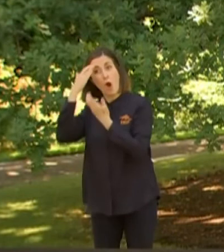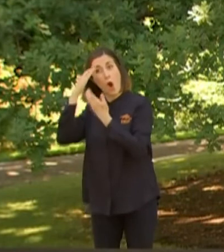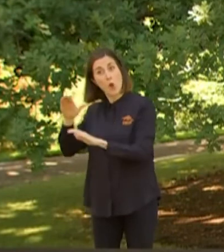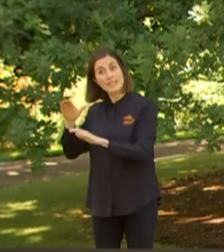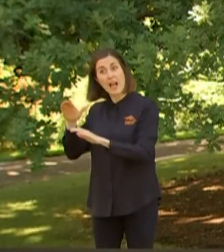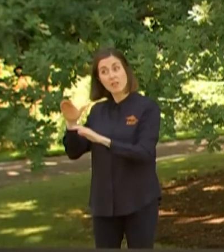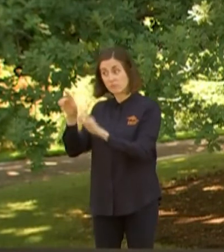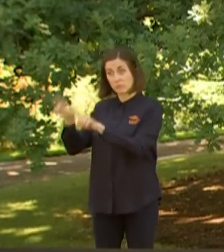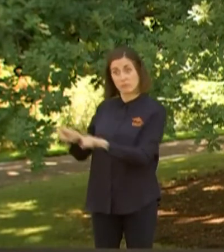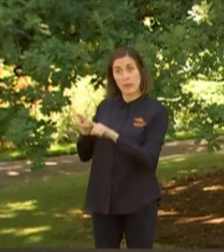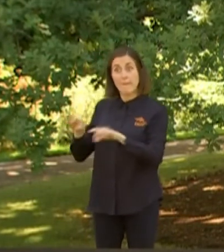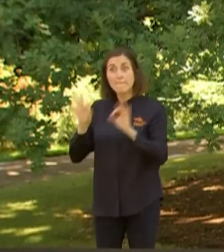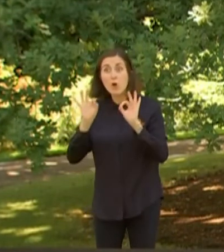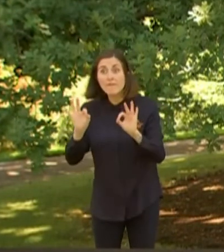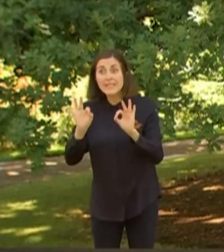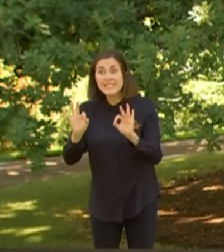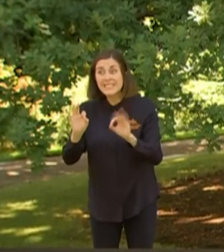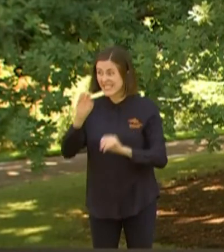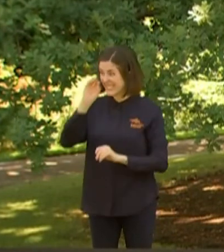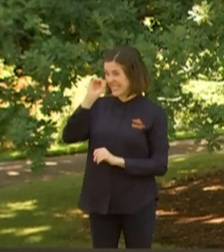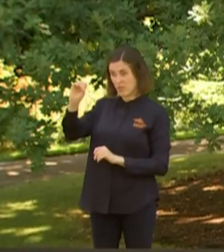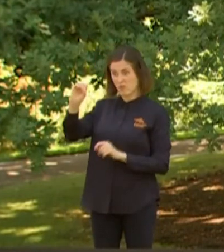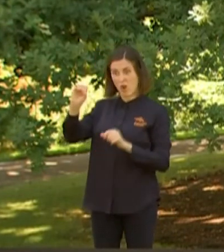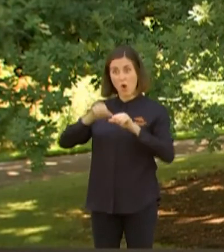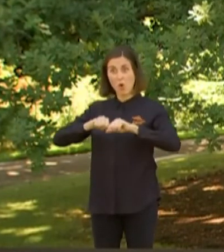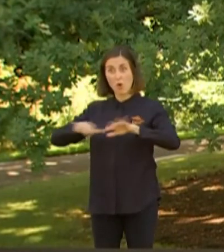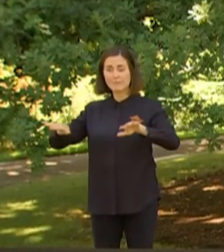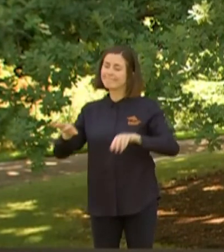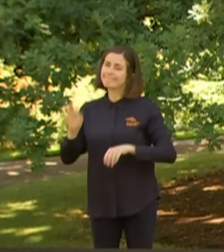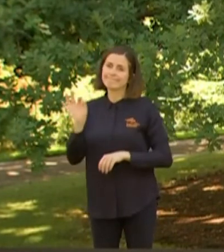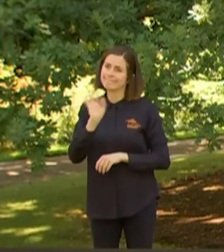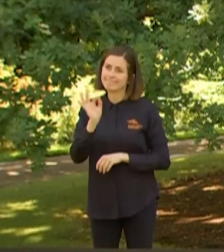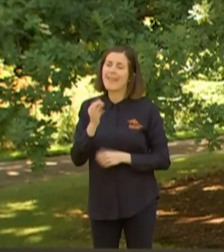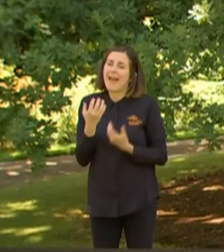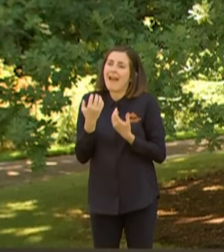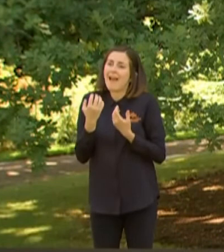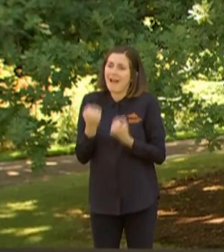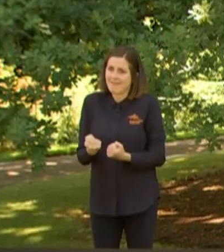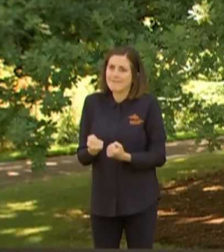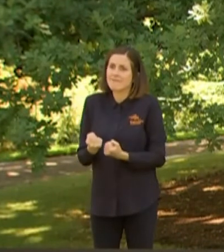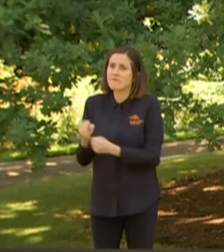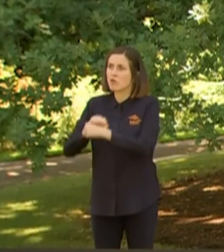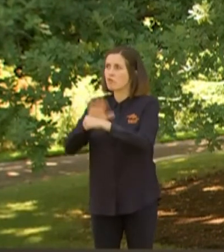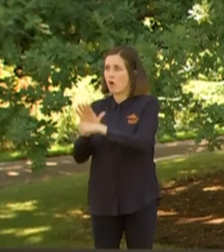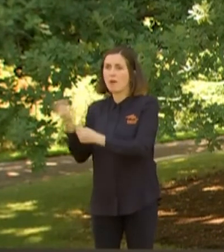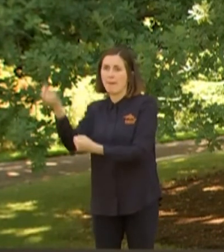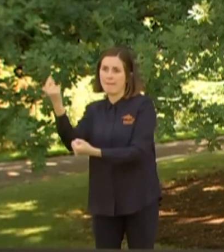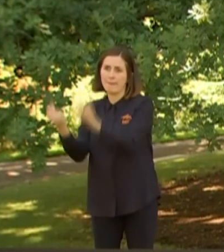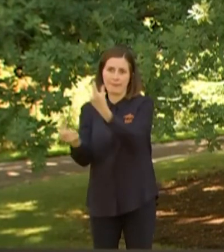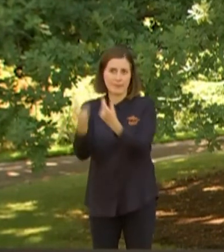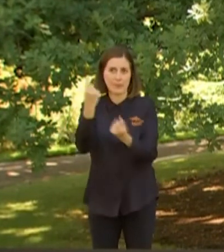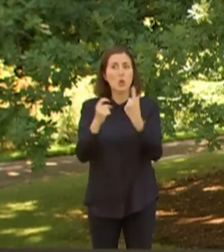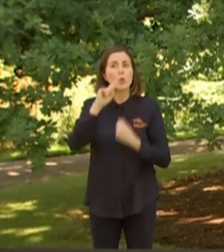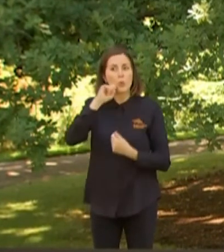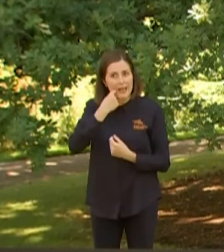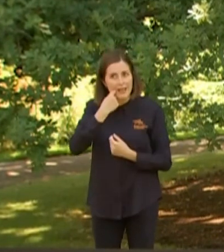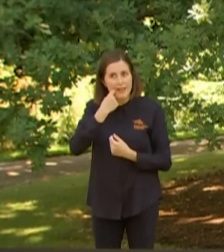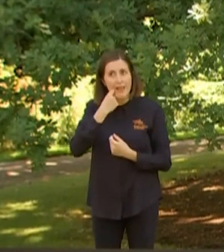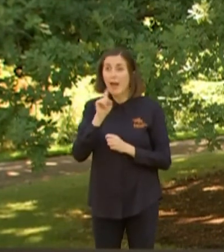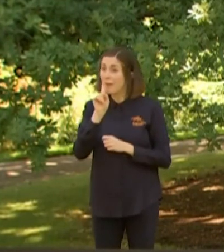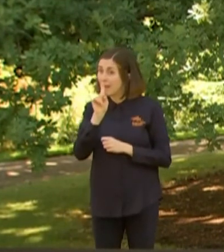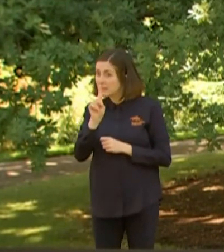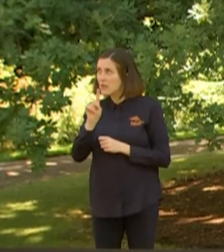always be some risk. The key point here is that we've built a system where I think that risk can be managed, and we can have people flying back into Melbourne, and we can